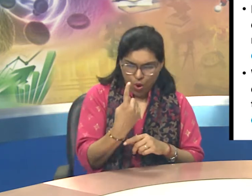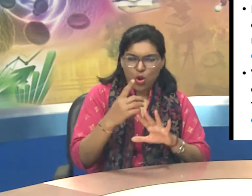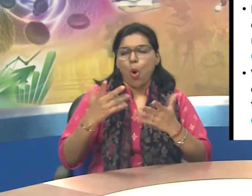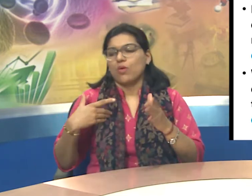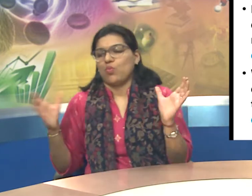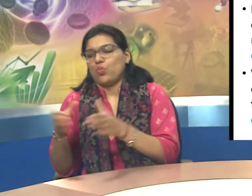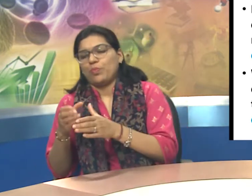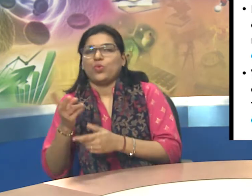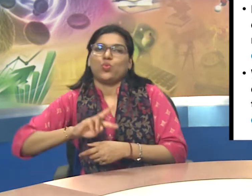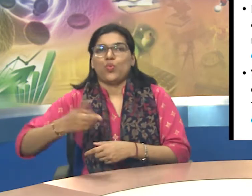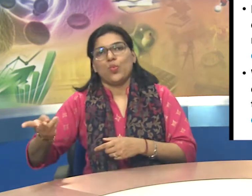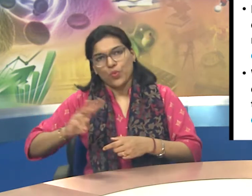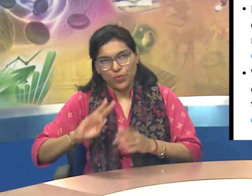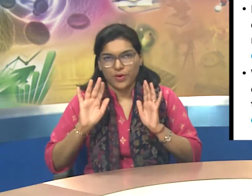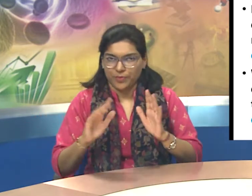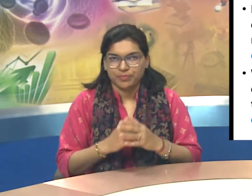or received